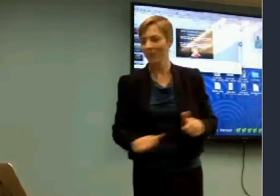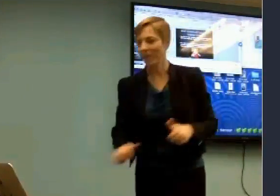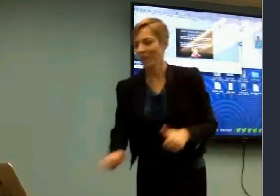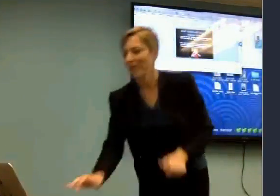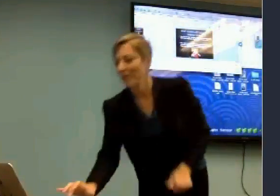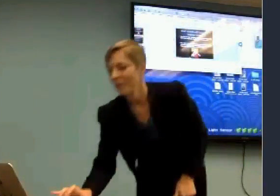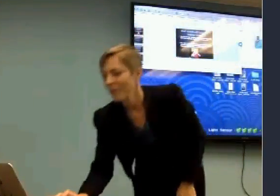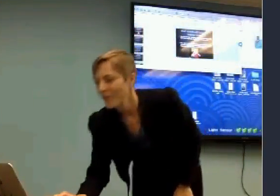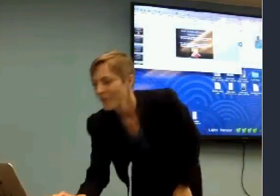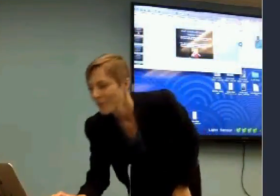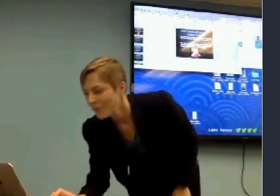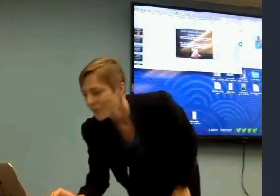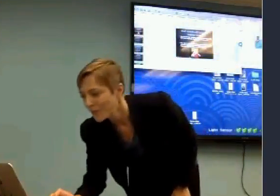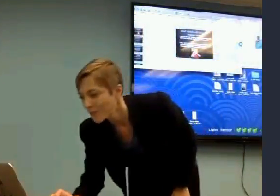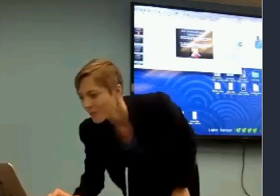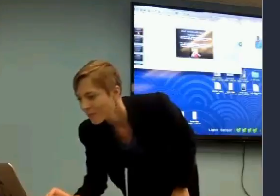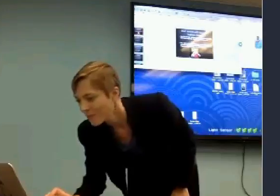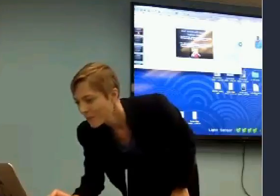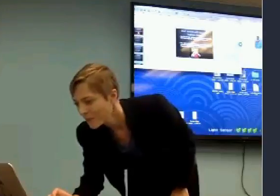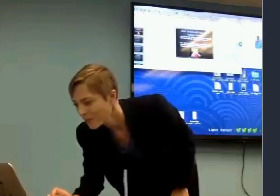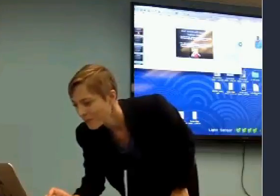Good. Let me get this back up.